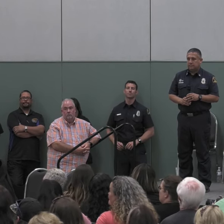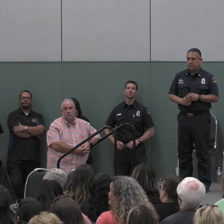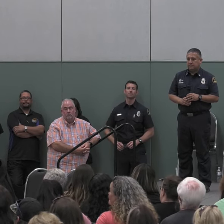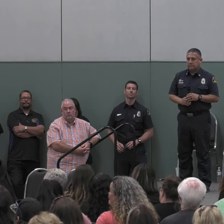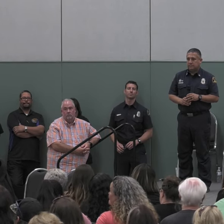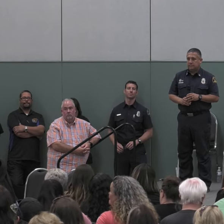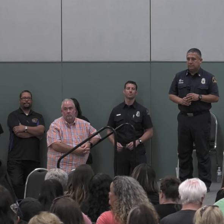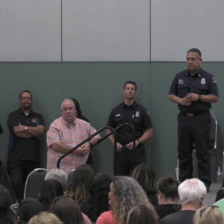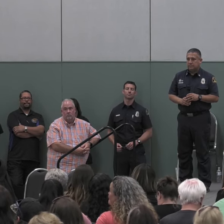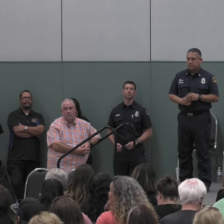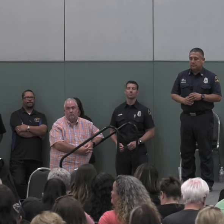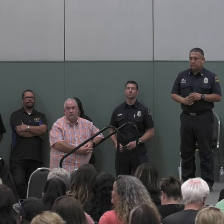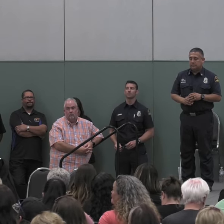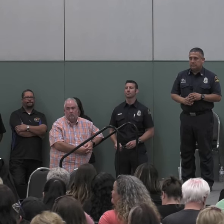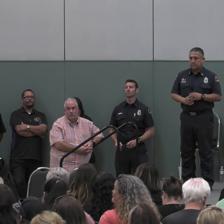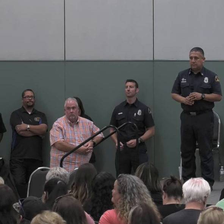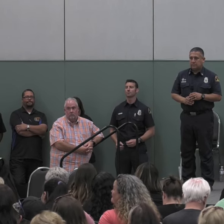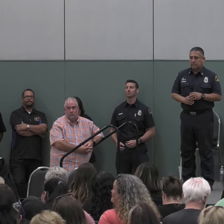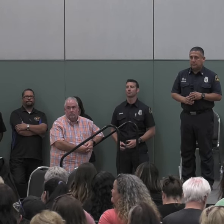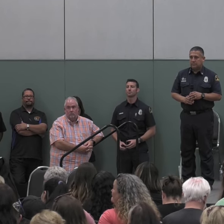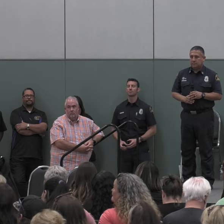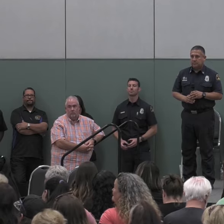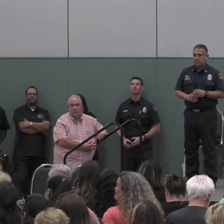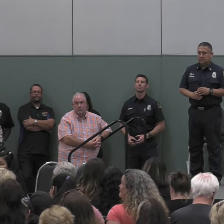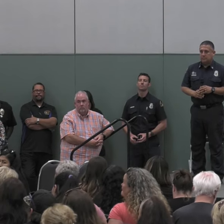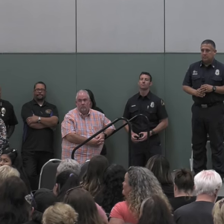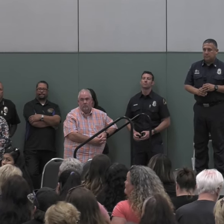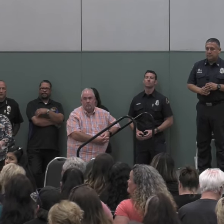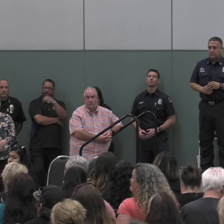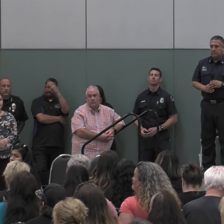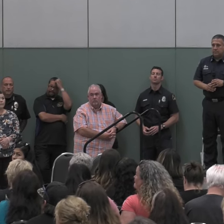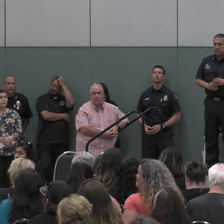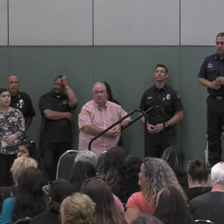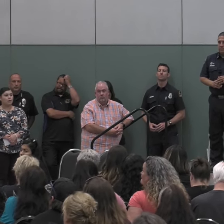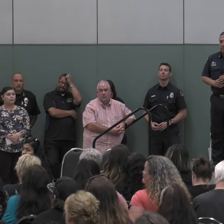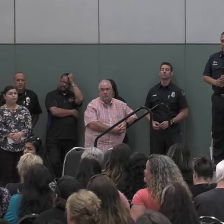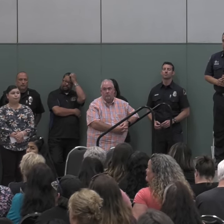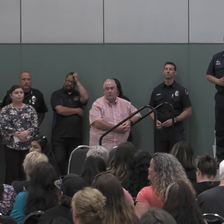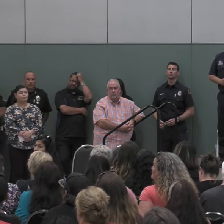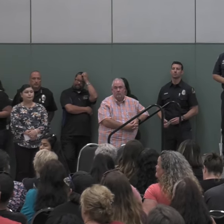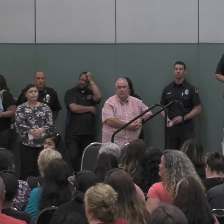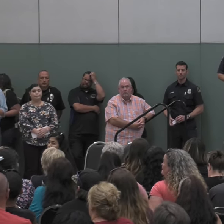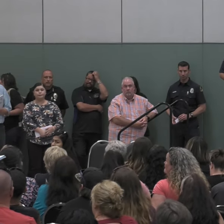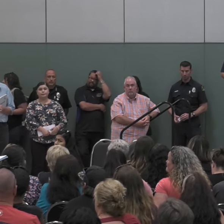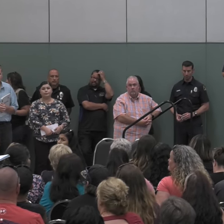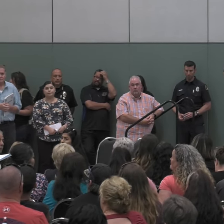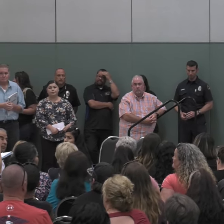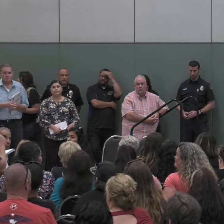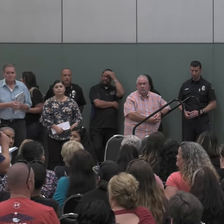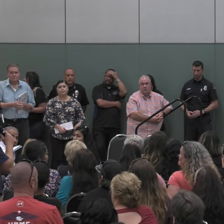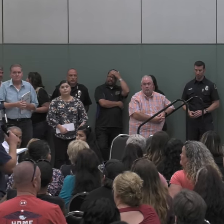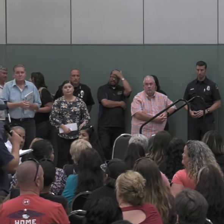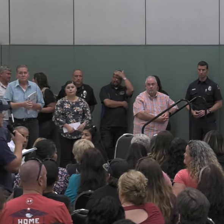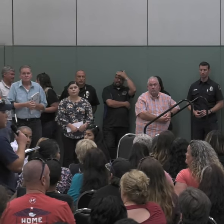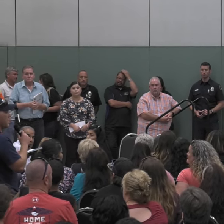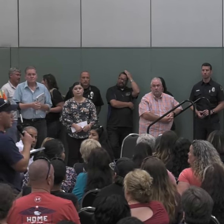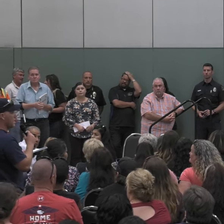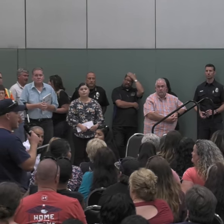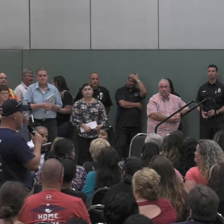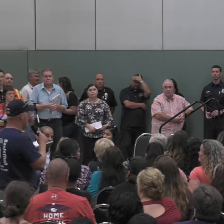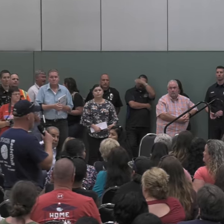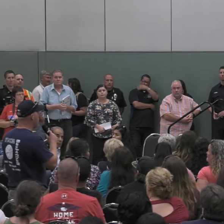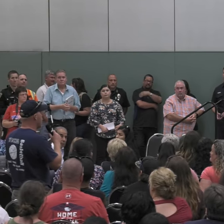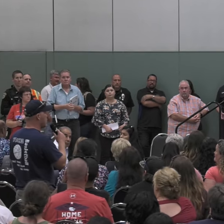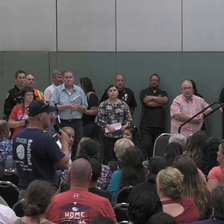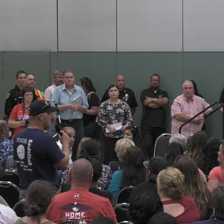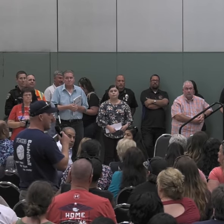power and gas back on. Next thing, there's a bunch of people here in the Ridgecrest community